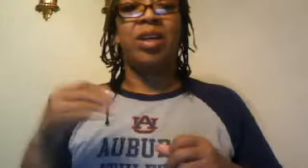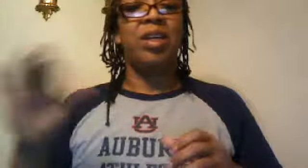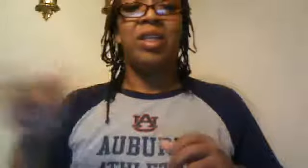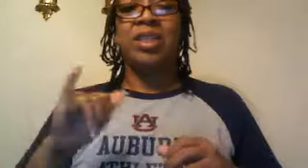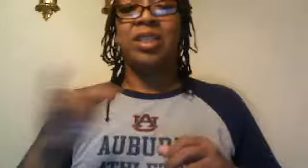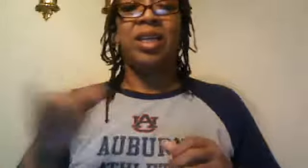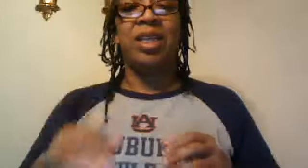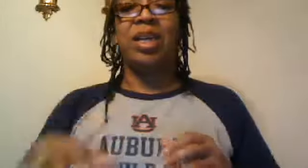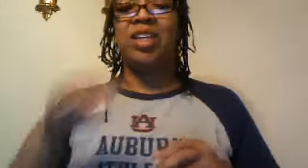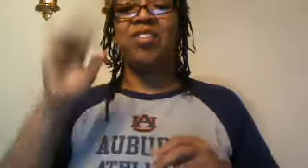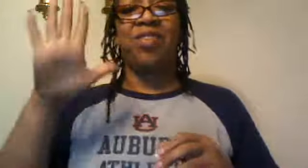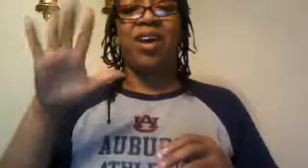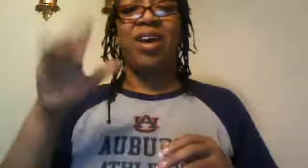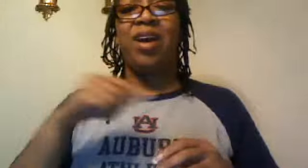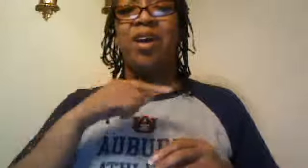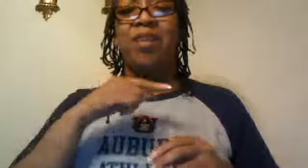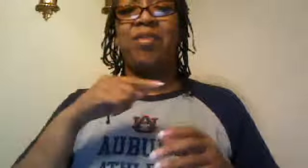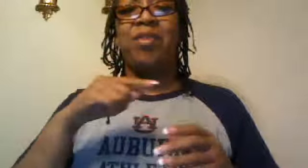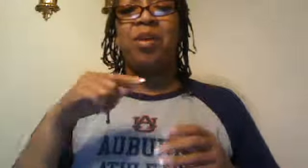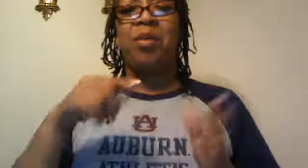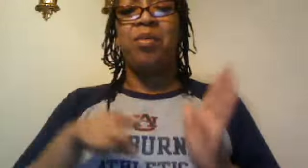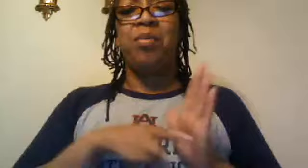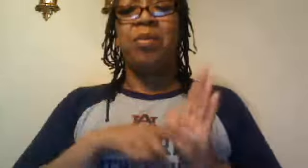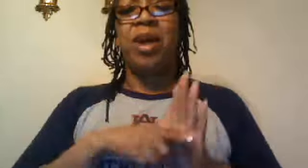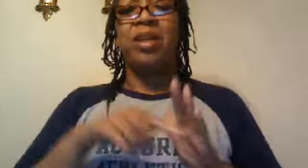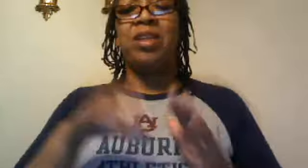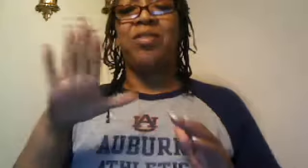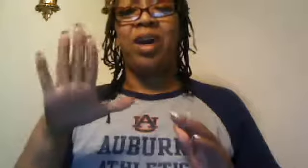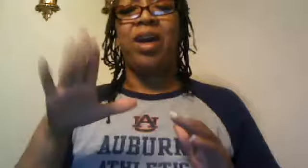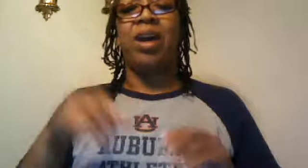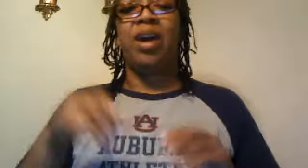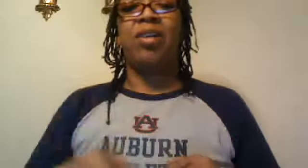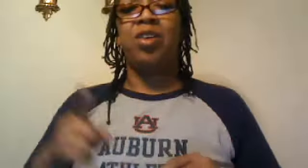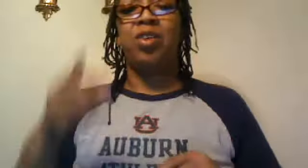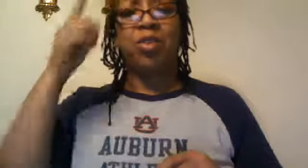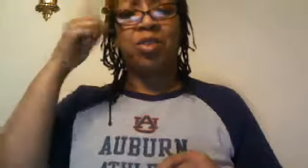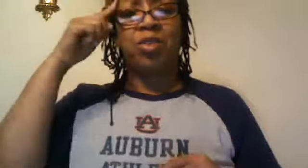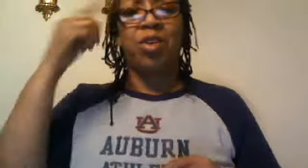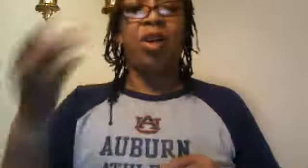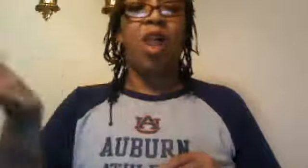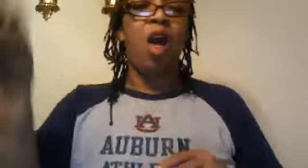and you take away 5, you've learned many, many years ago that that is just going to get you to 0.